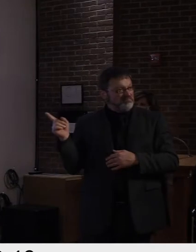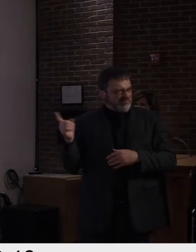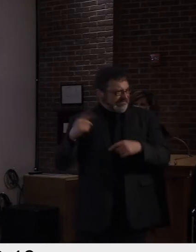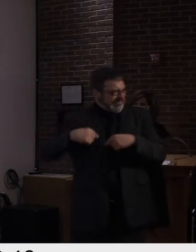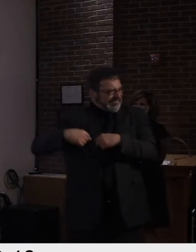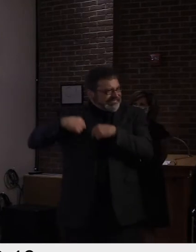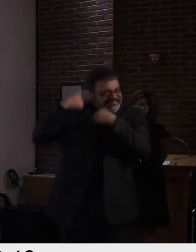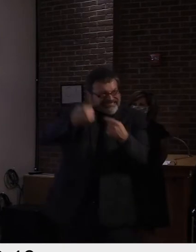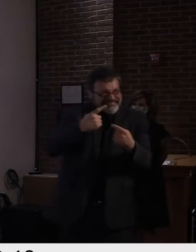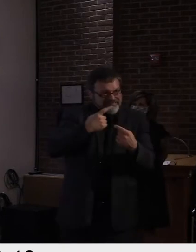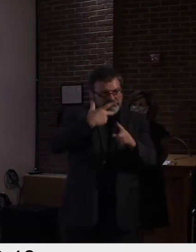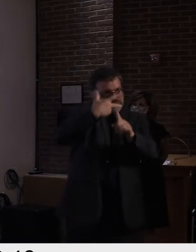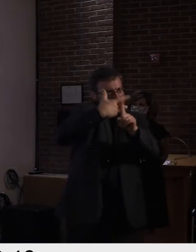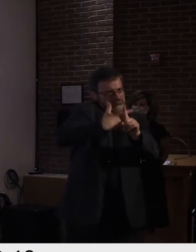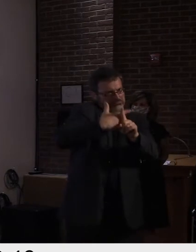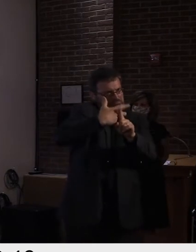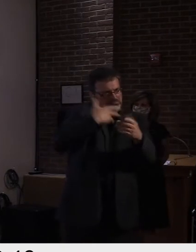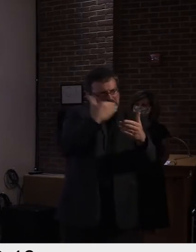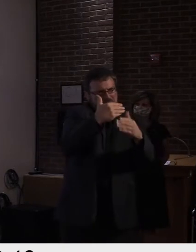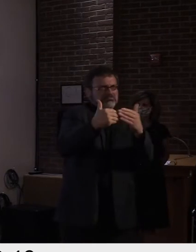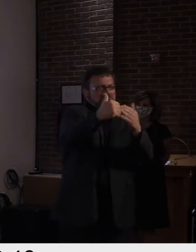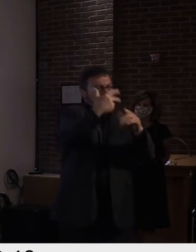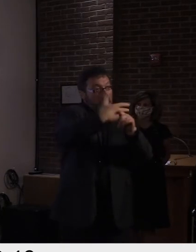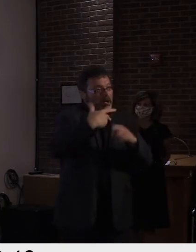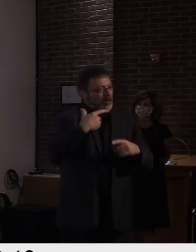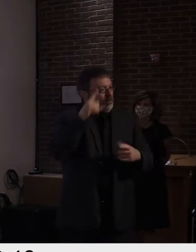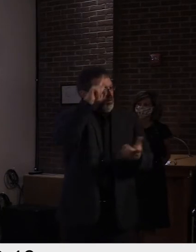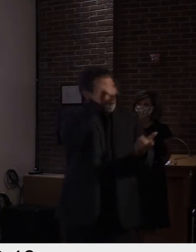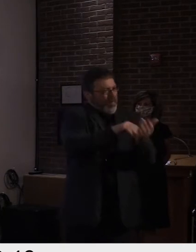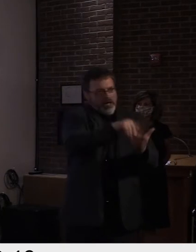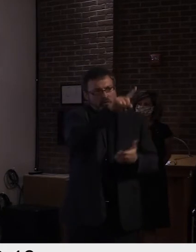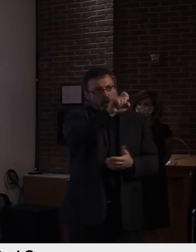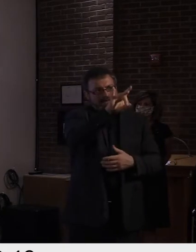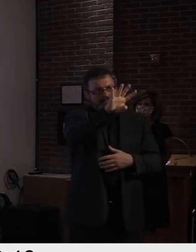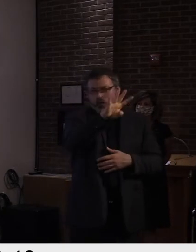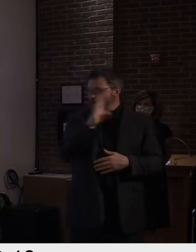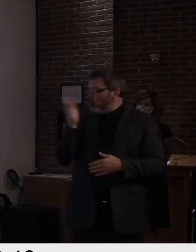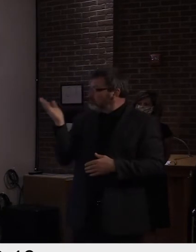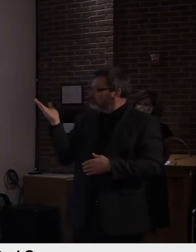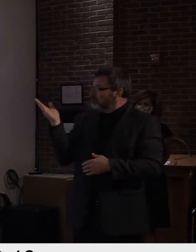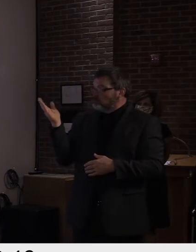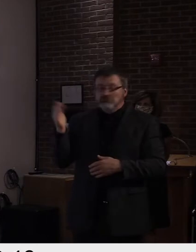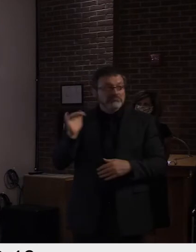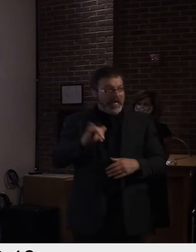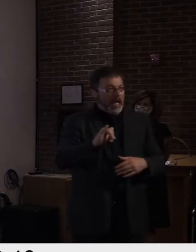cases. Still no change, thank goodness, in the 56 deaths.